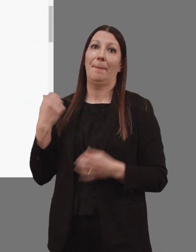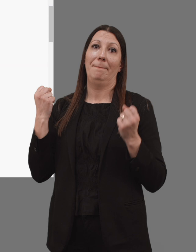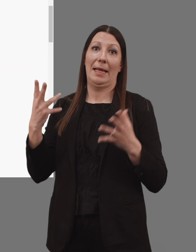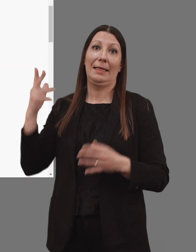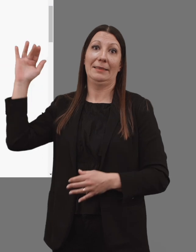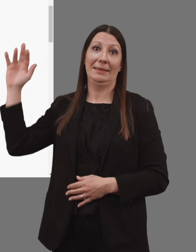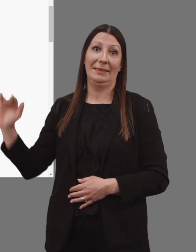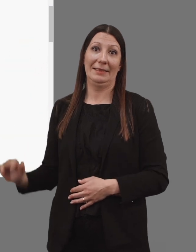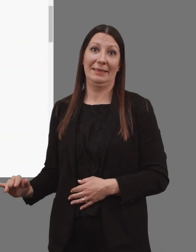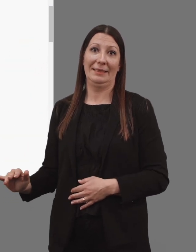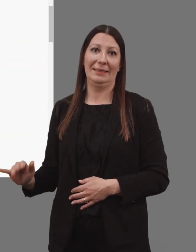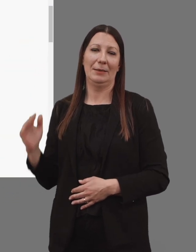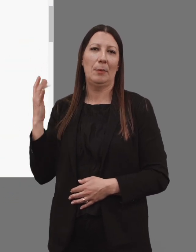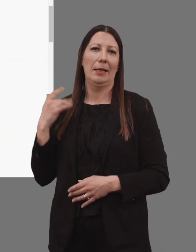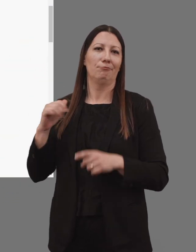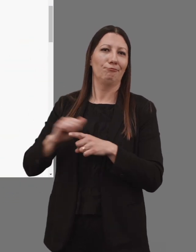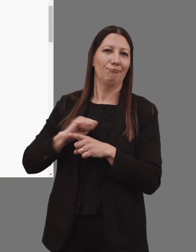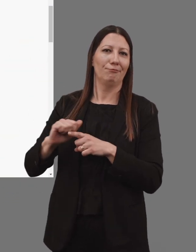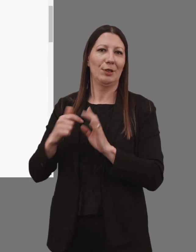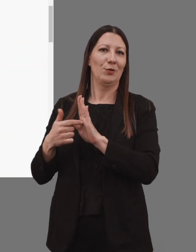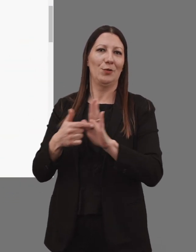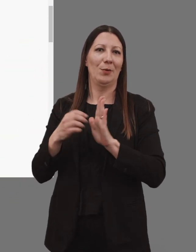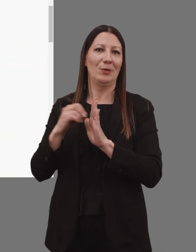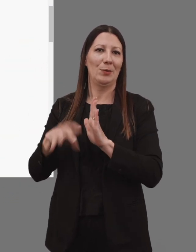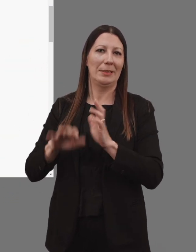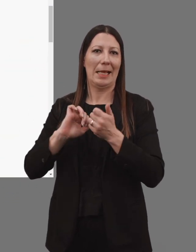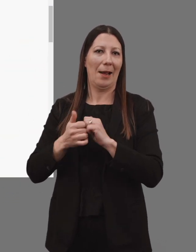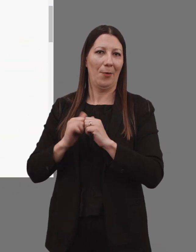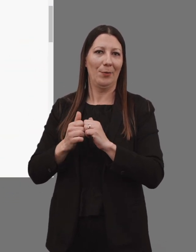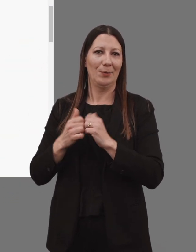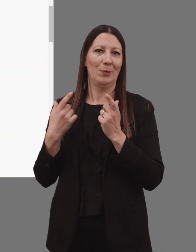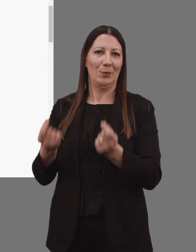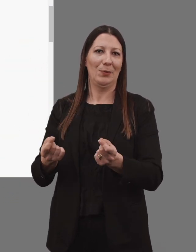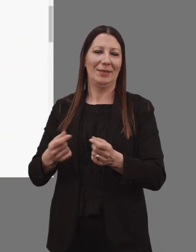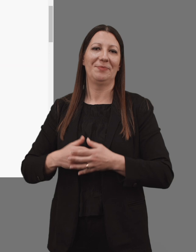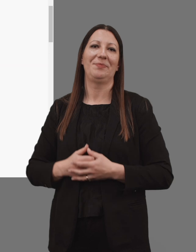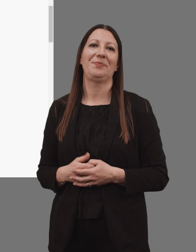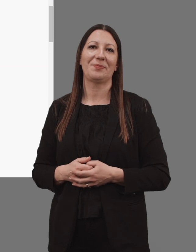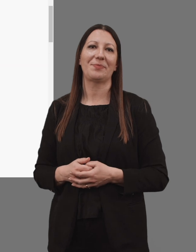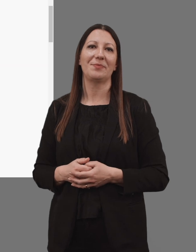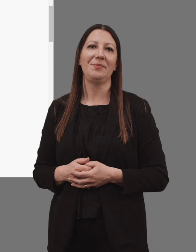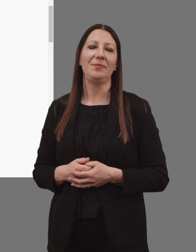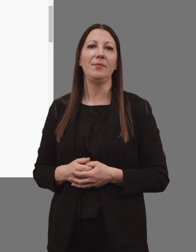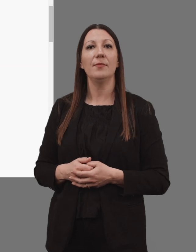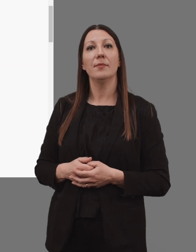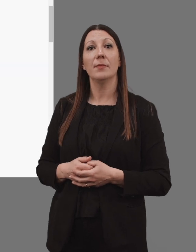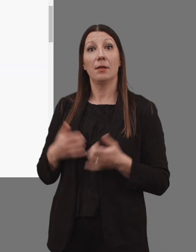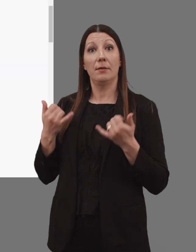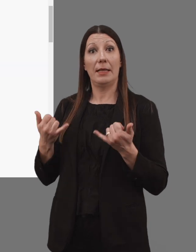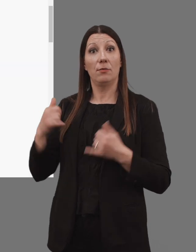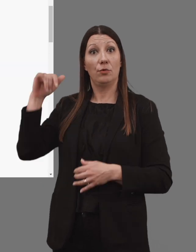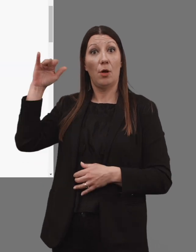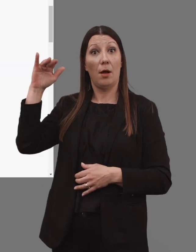with various students just to show them how things go. So right now, ours on the